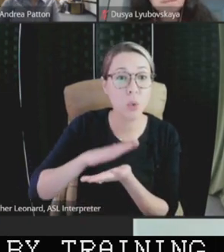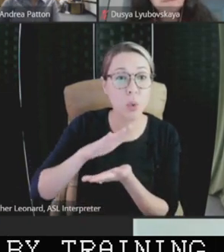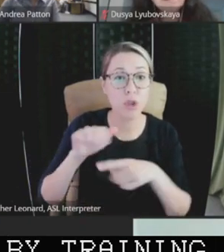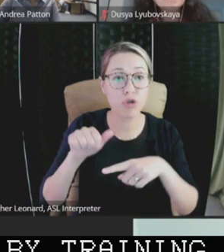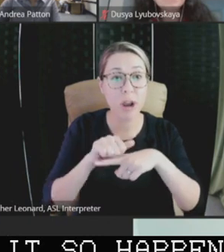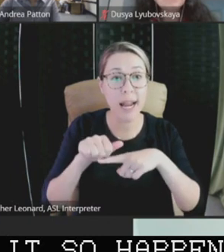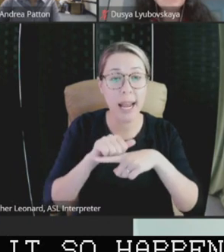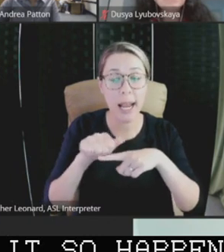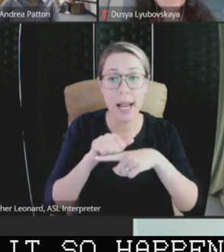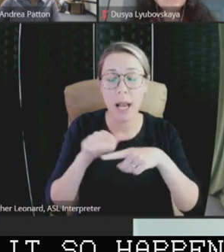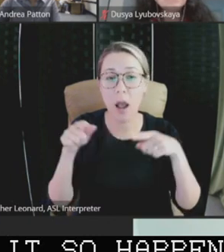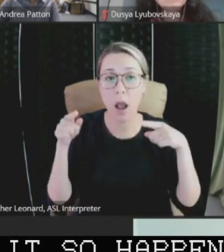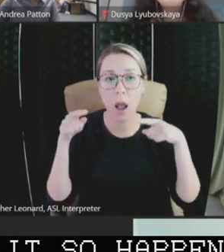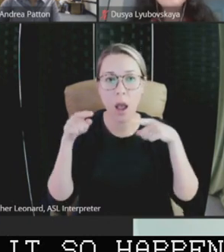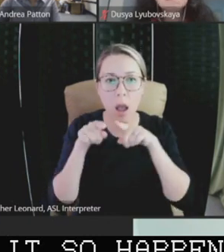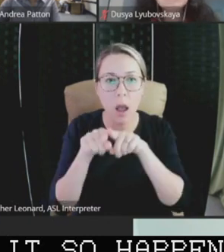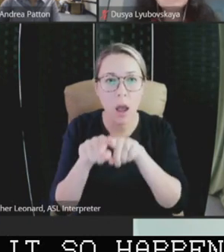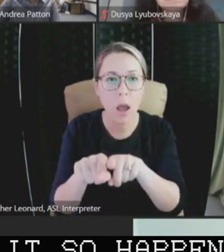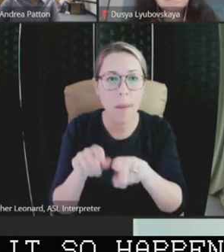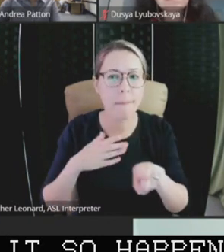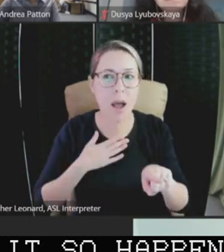with my experience of